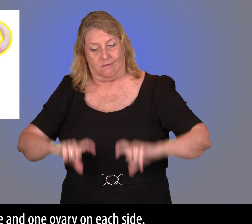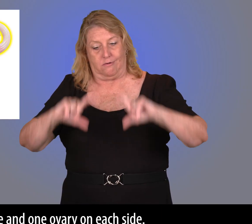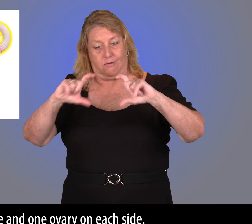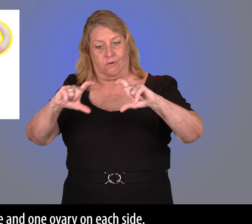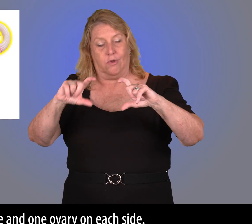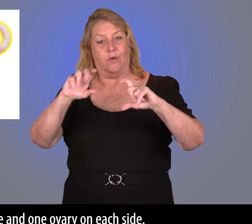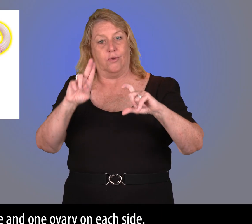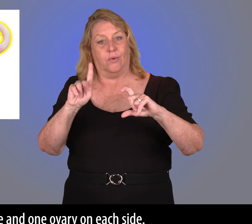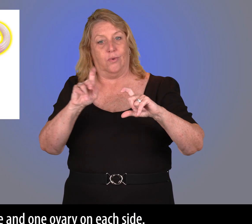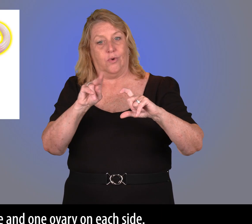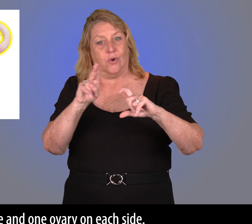each side.